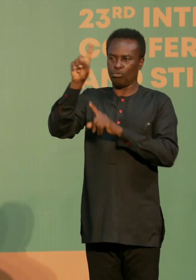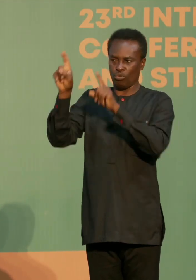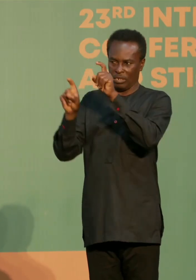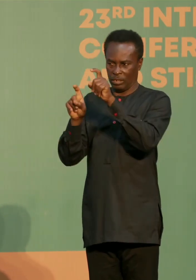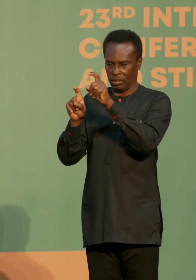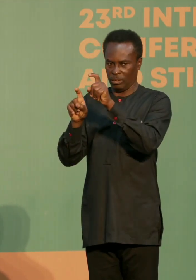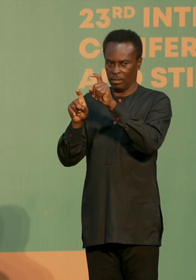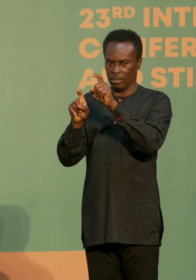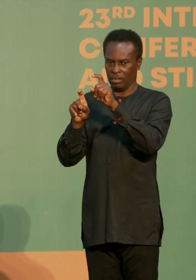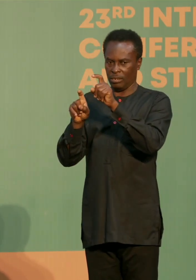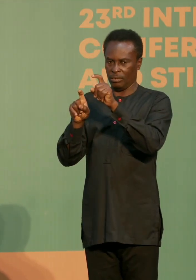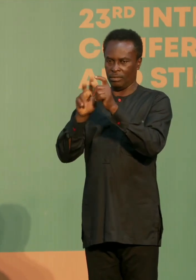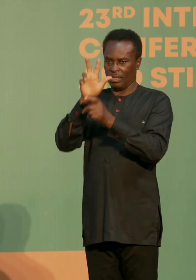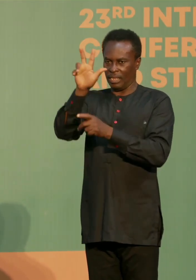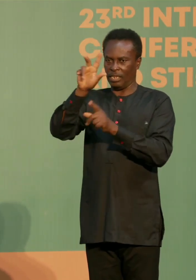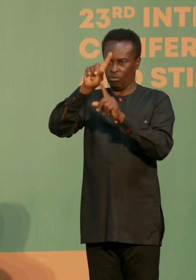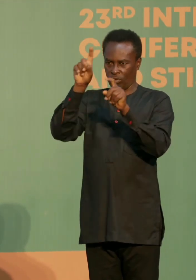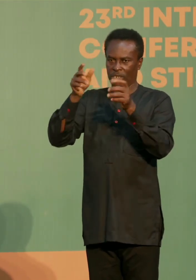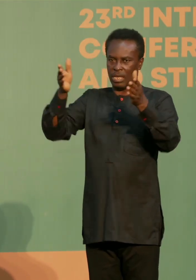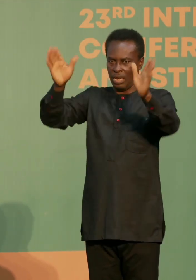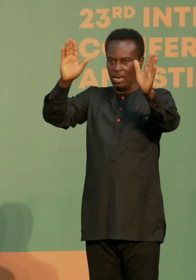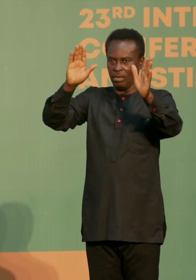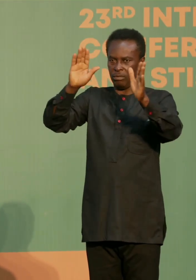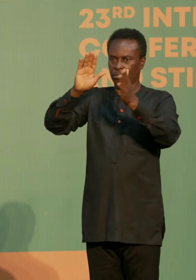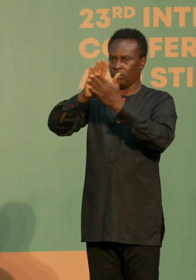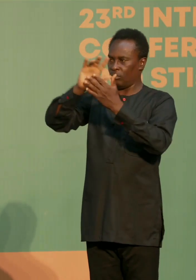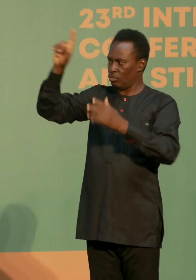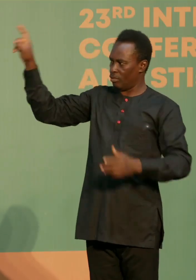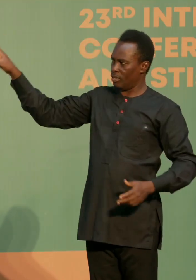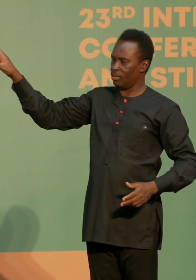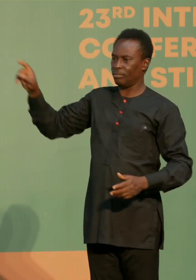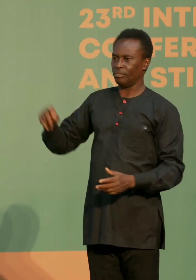questions. Who take the floor?